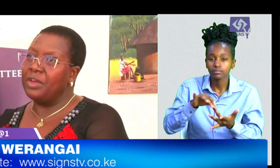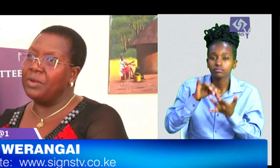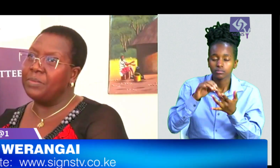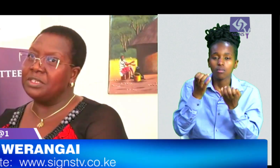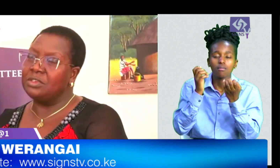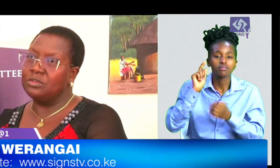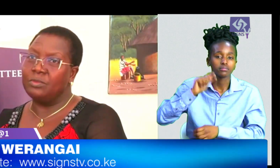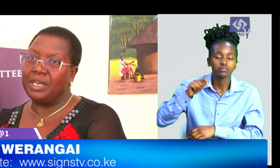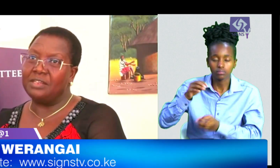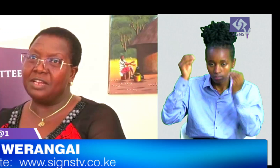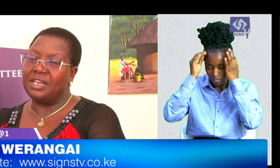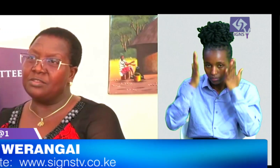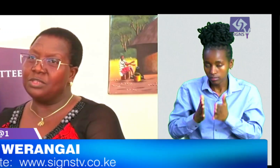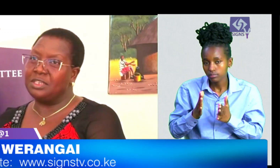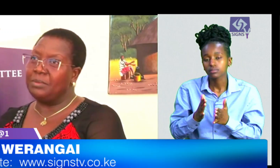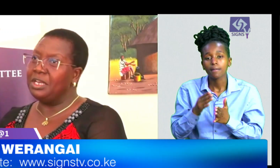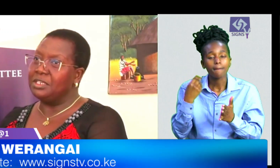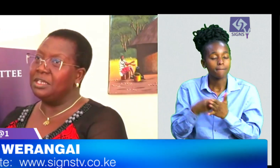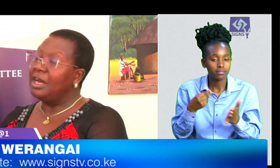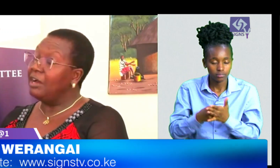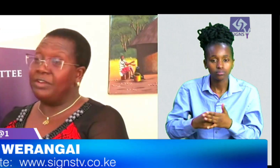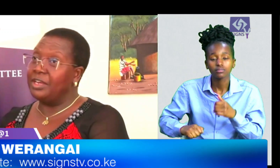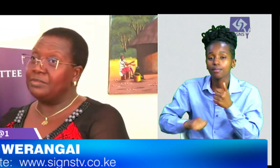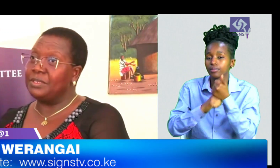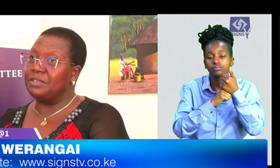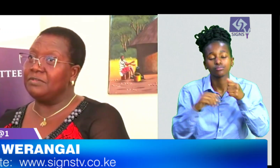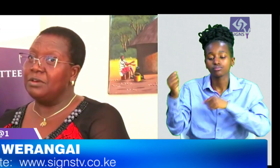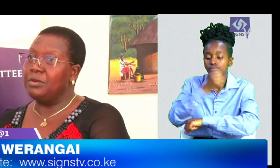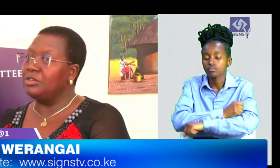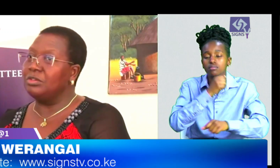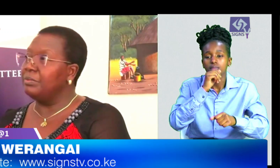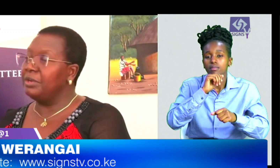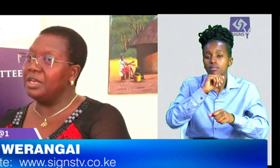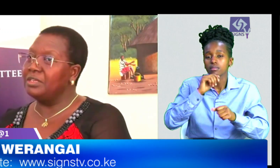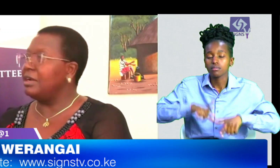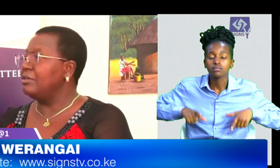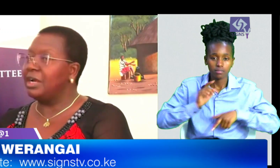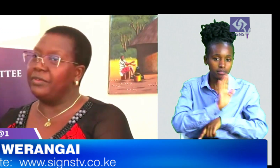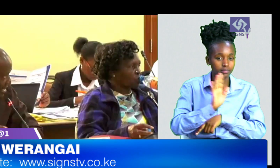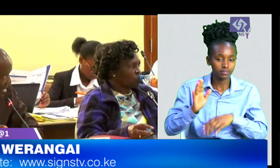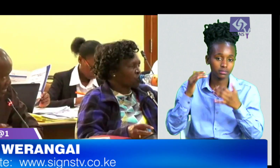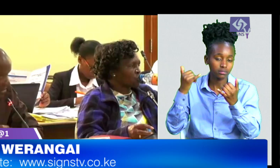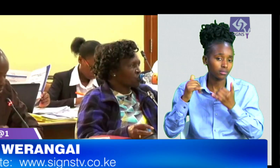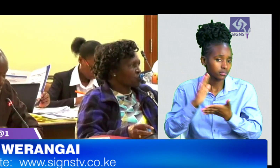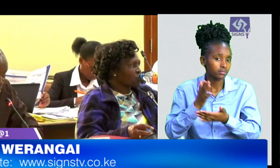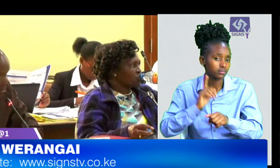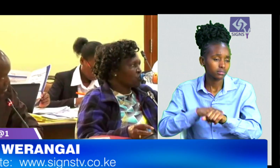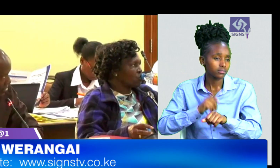of the equipments used by these learners with disability are very expensive. We are told the Braille is around 100 and